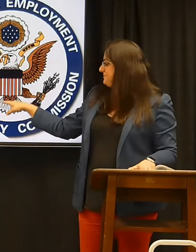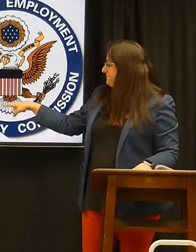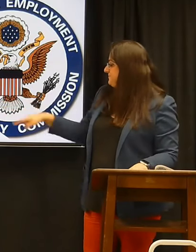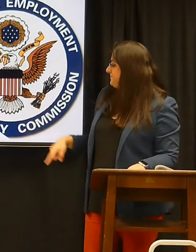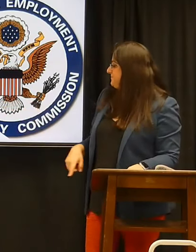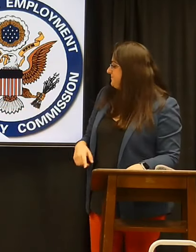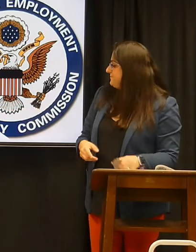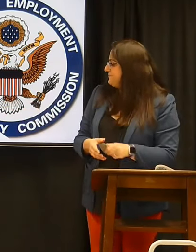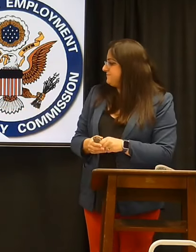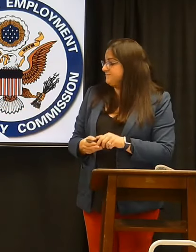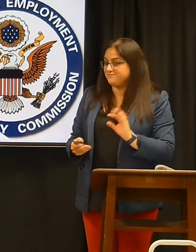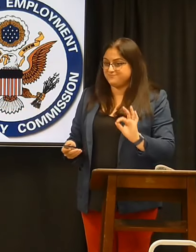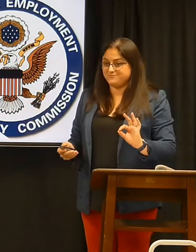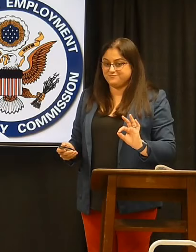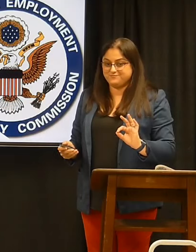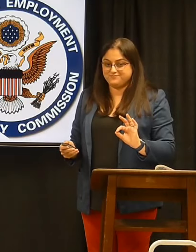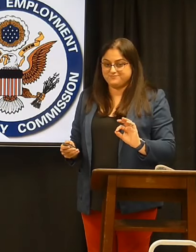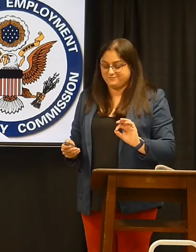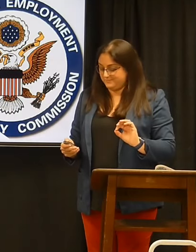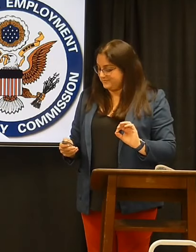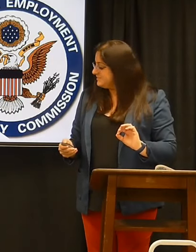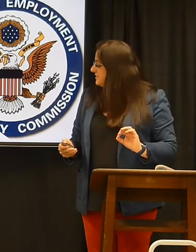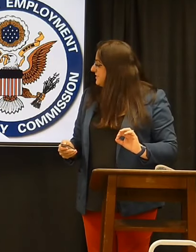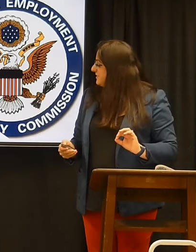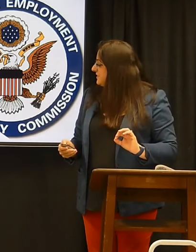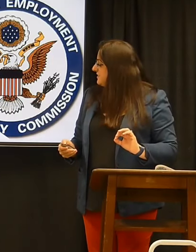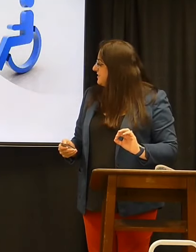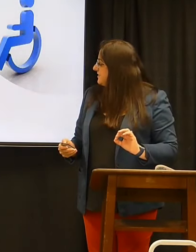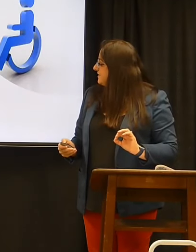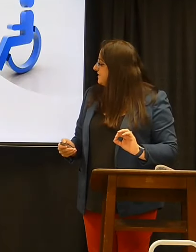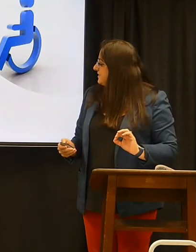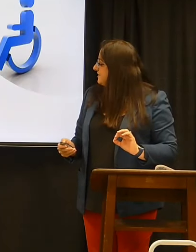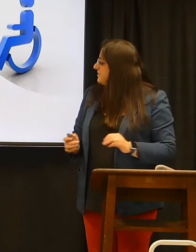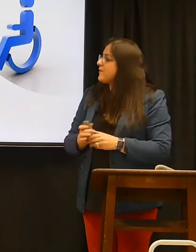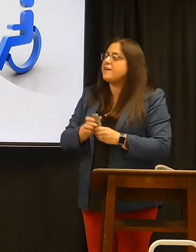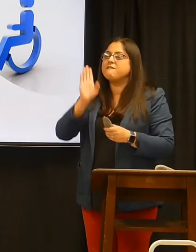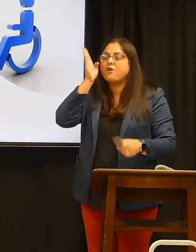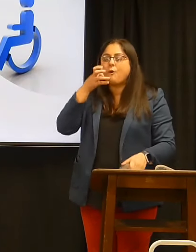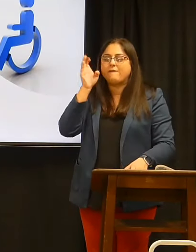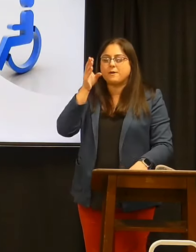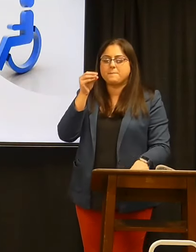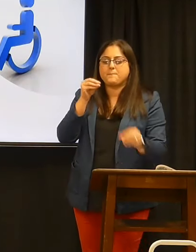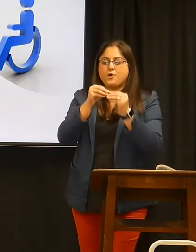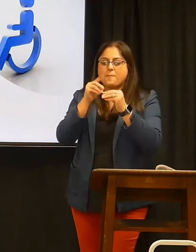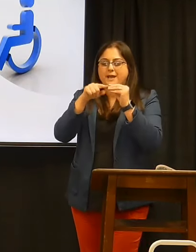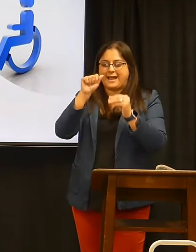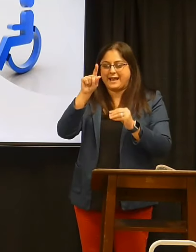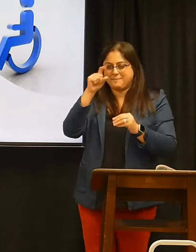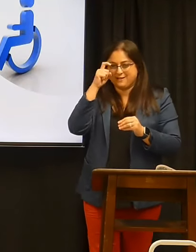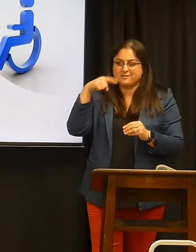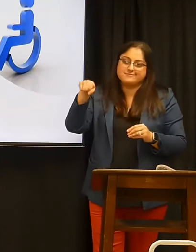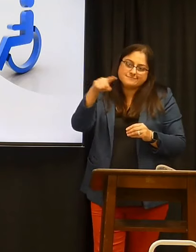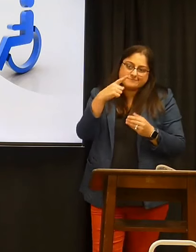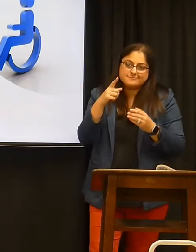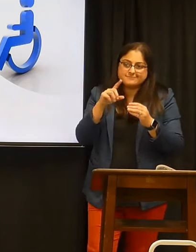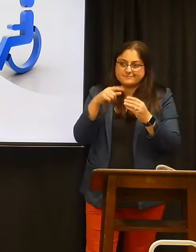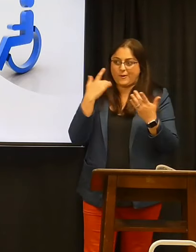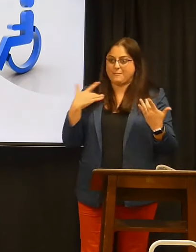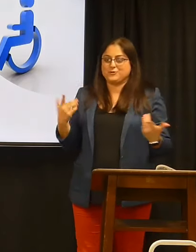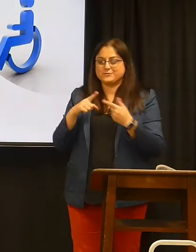There are specific workplace situations that fall under those. Okay, so I'm going to focus more about the Americans with Disabilities